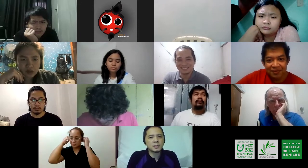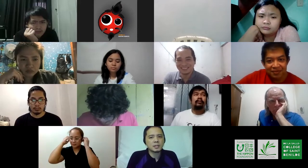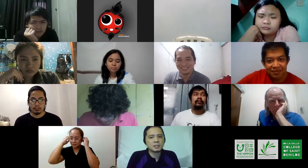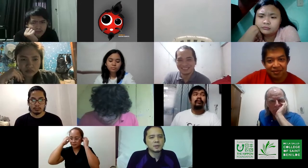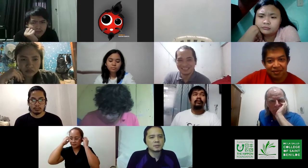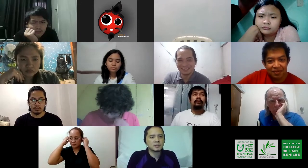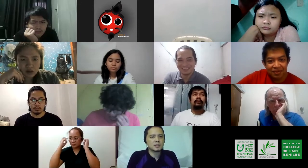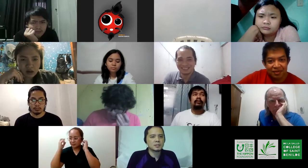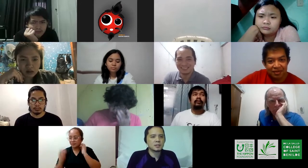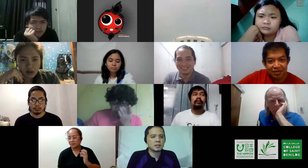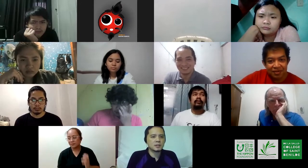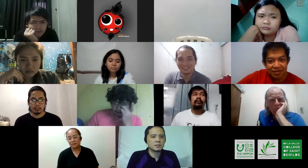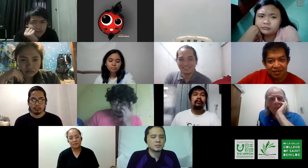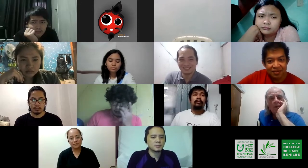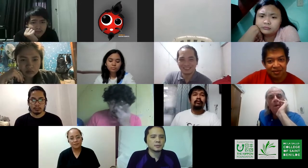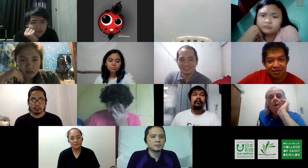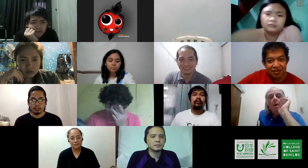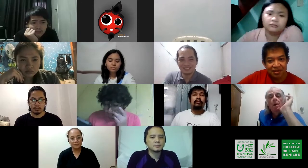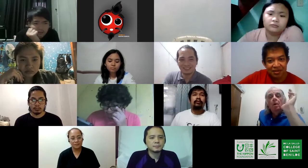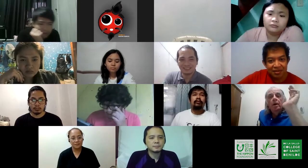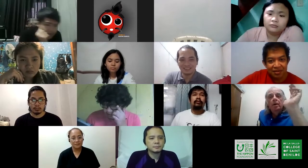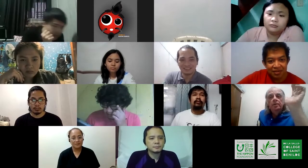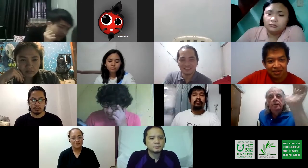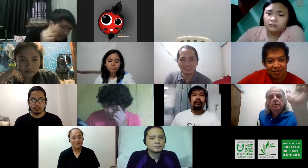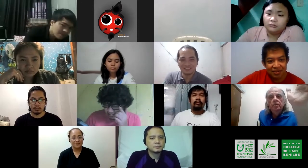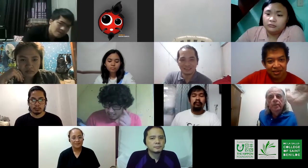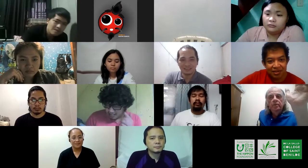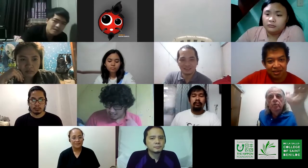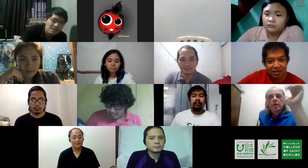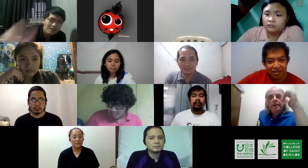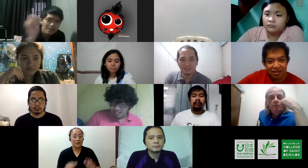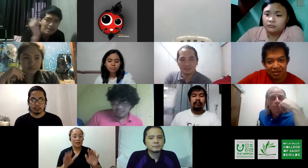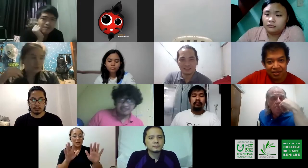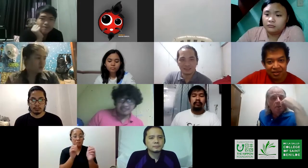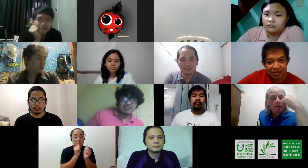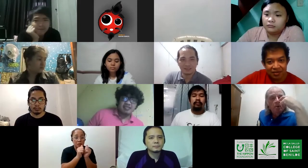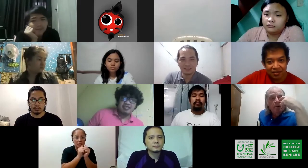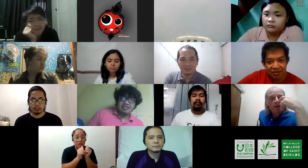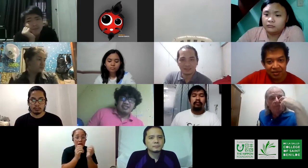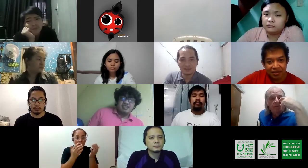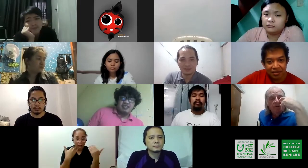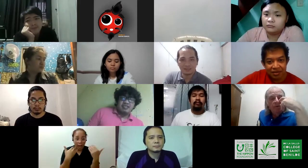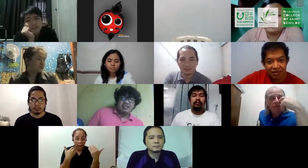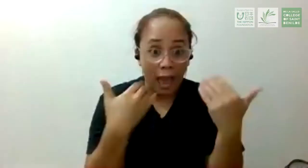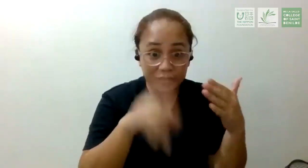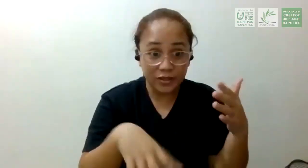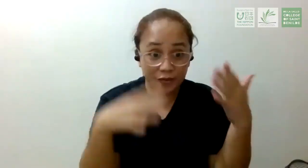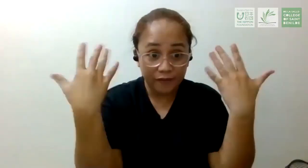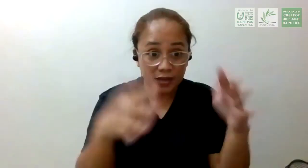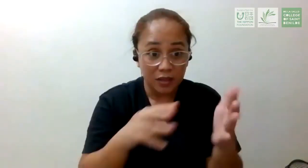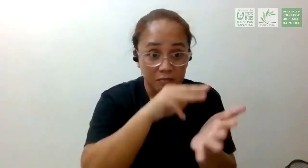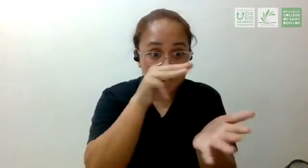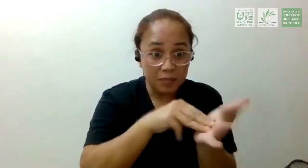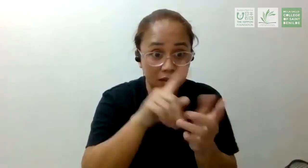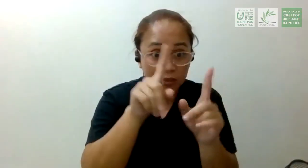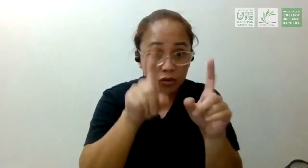what the results are soon? Well, you mean you got the result already for the midterm before?